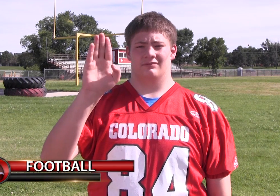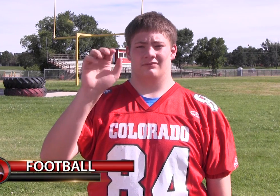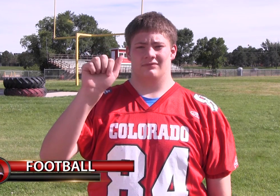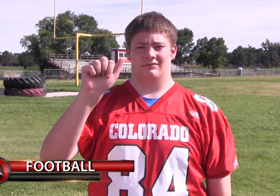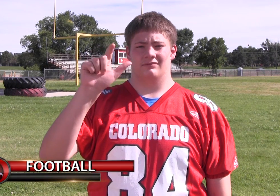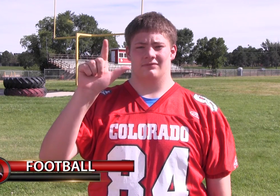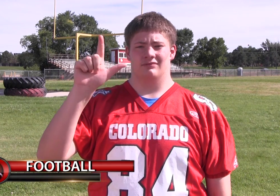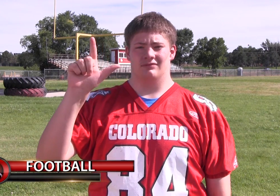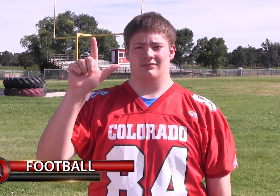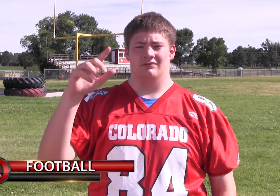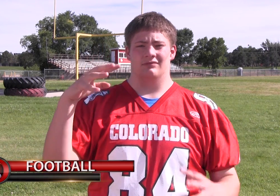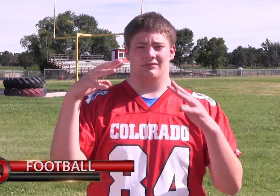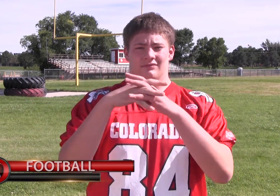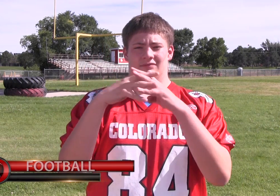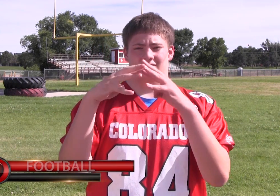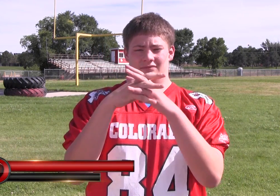Football.